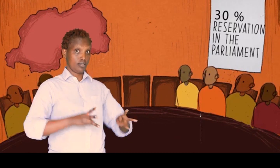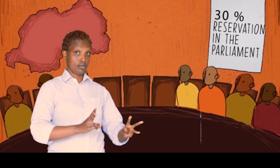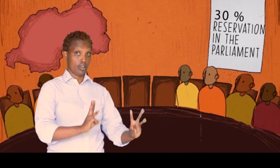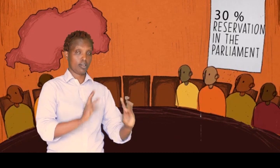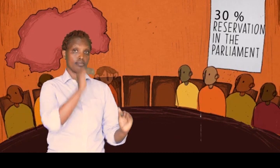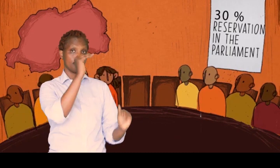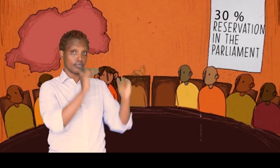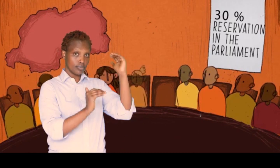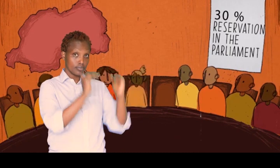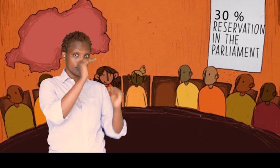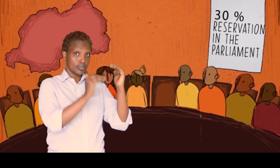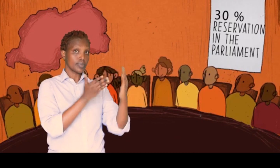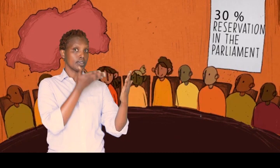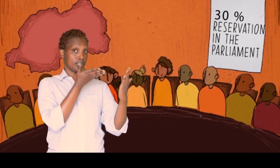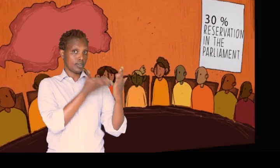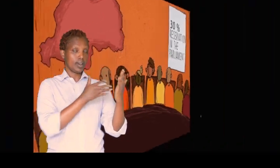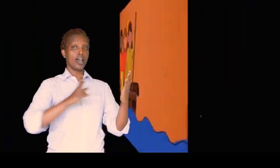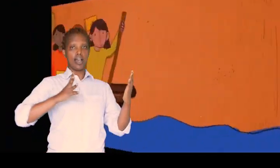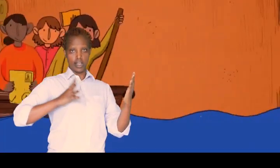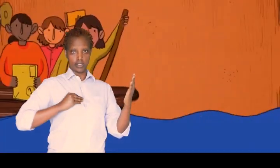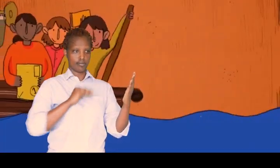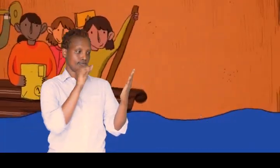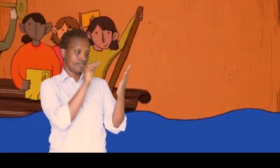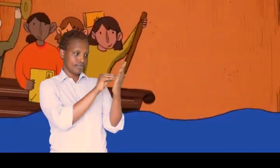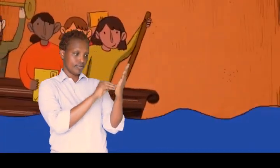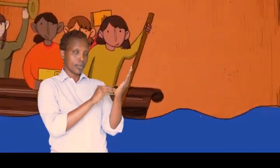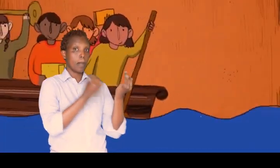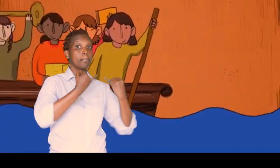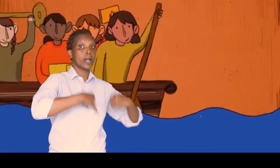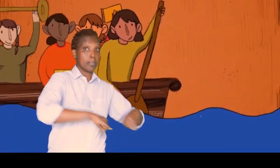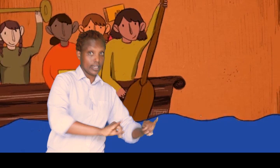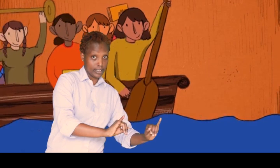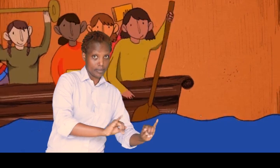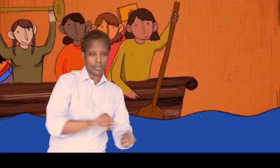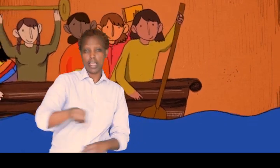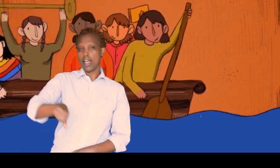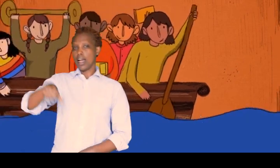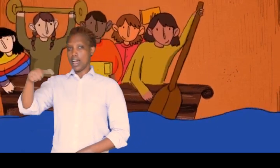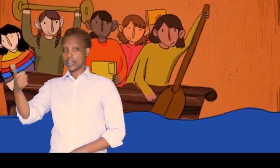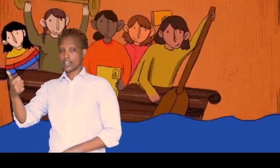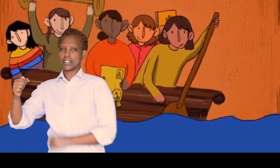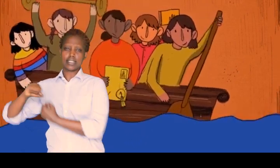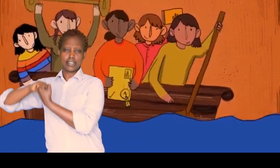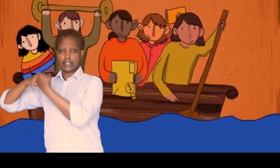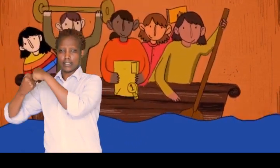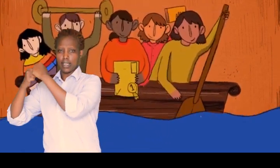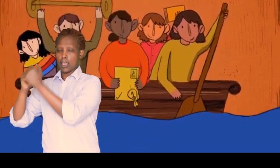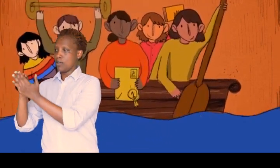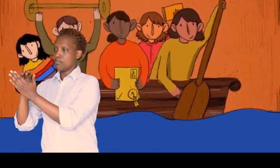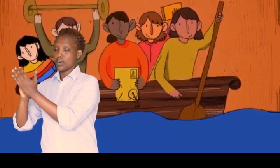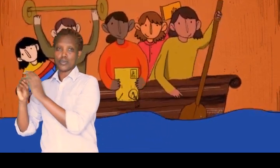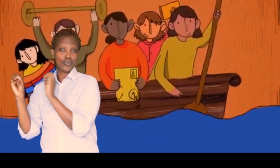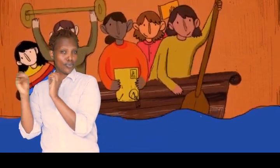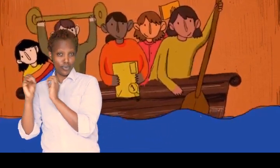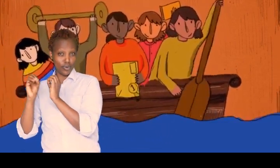The former approach acknowledges inequality by a token measure but doesn't take any additional measures into account.